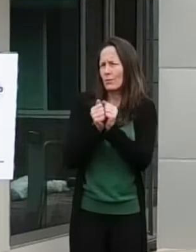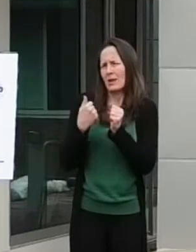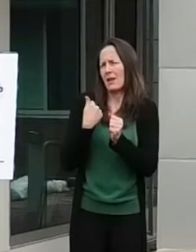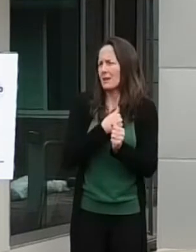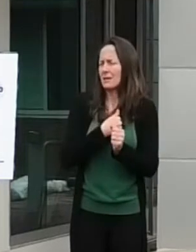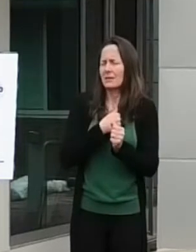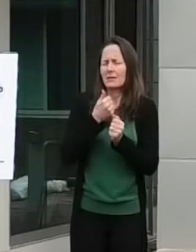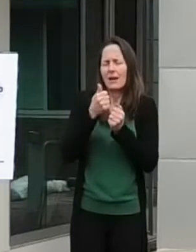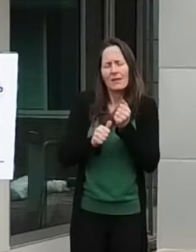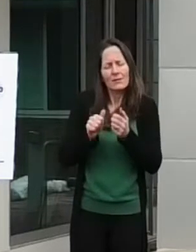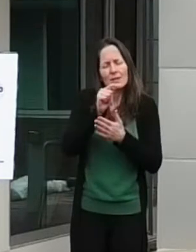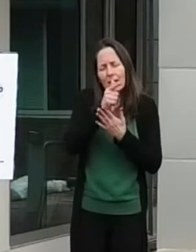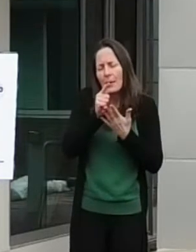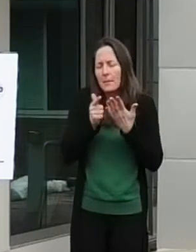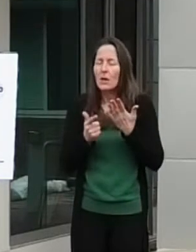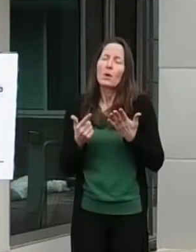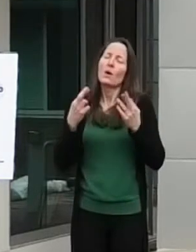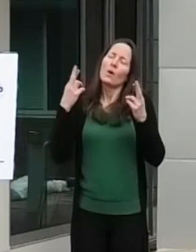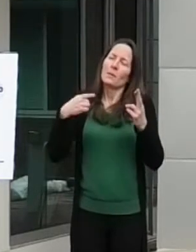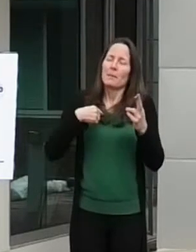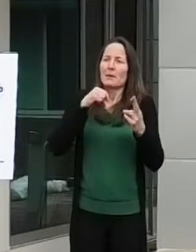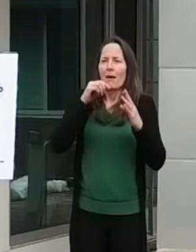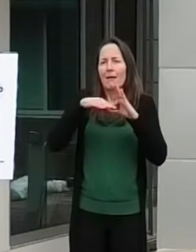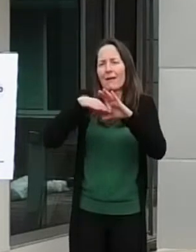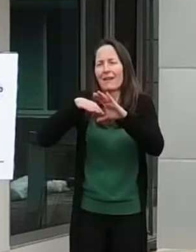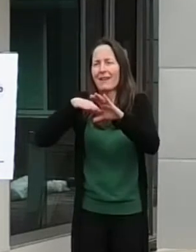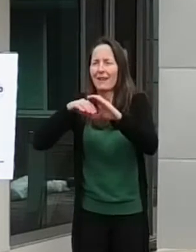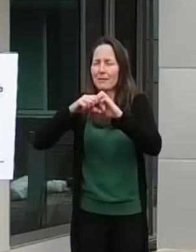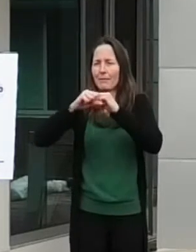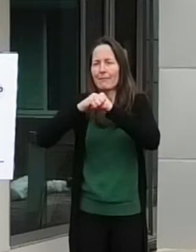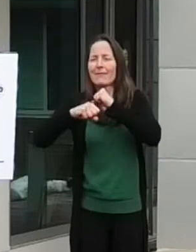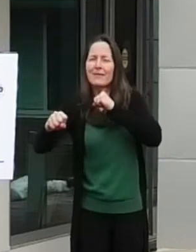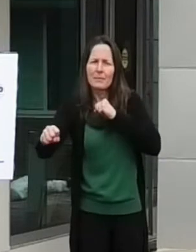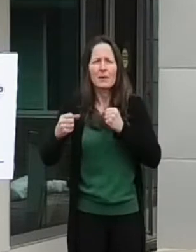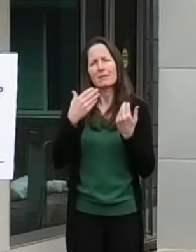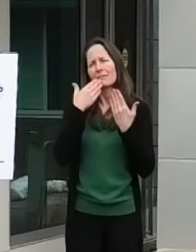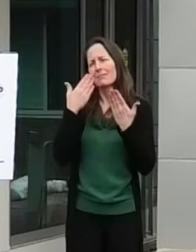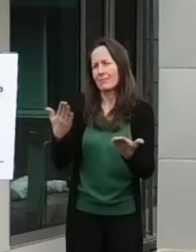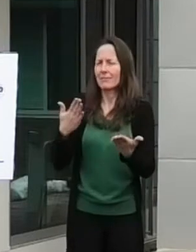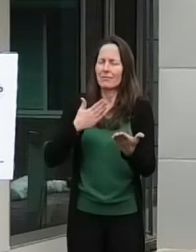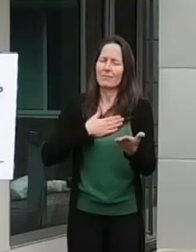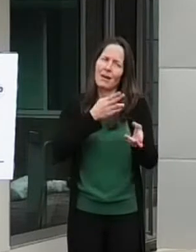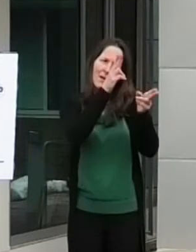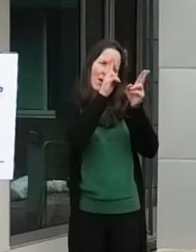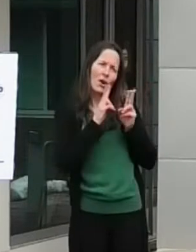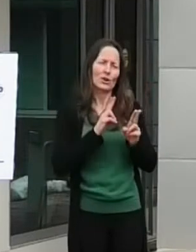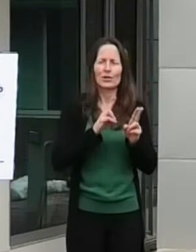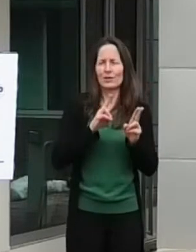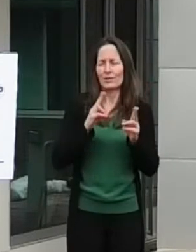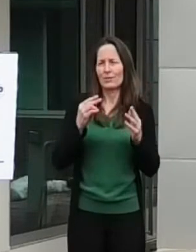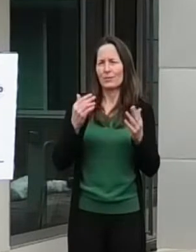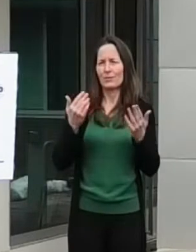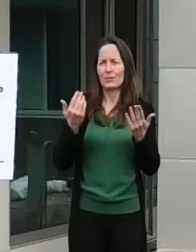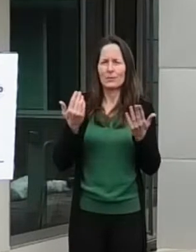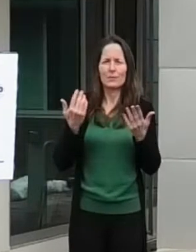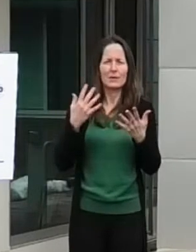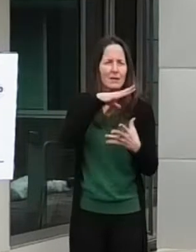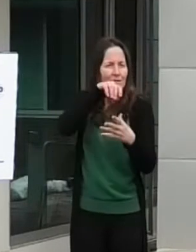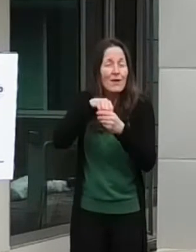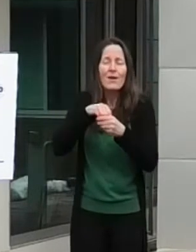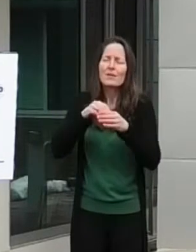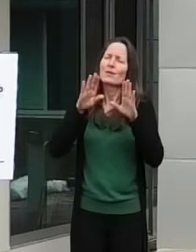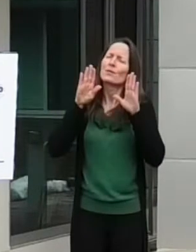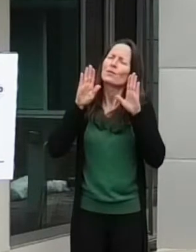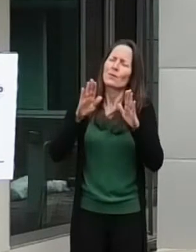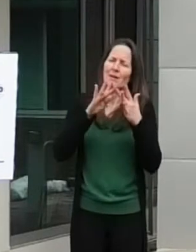So I hope I haven't gone on too long, but thank you all. Thank you so very much. I'm honored to chair this incredible network of organizations,